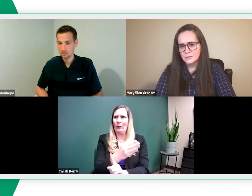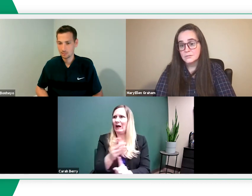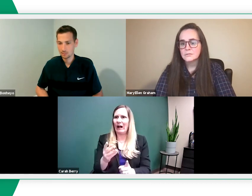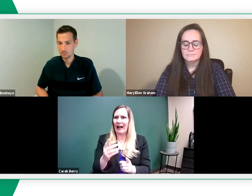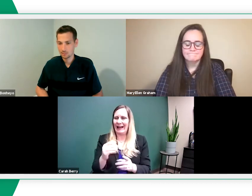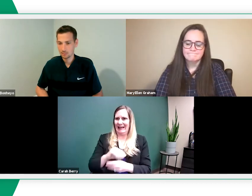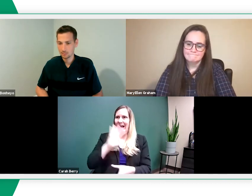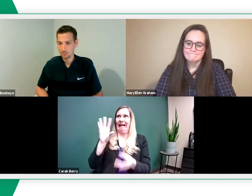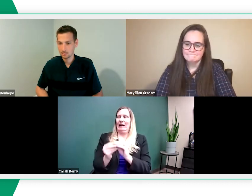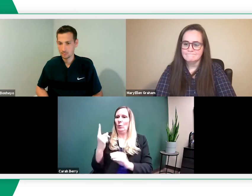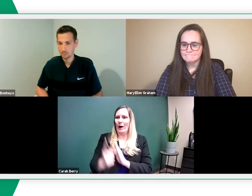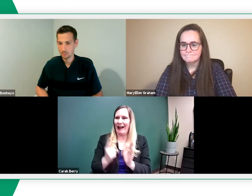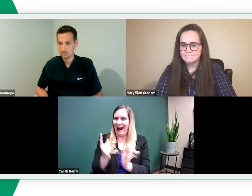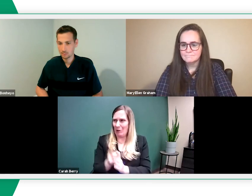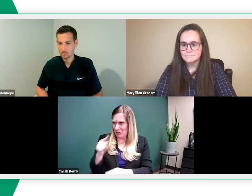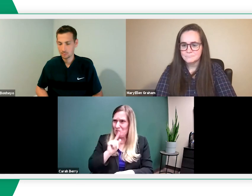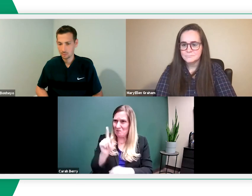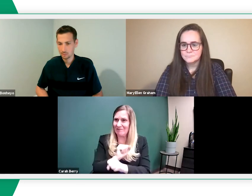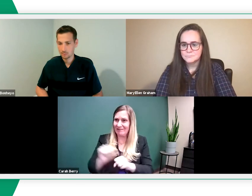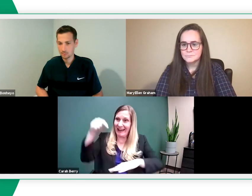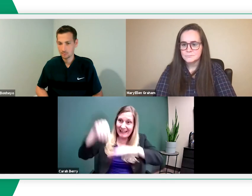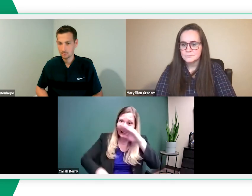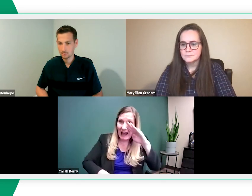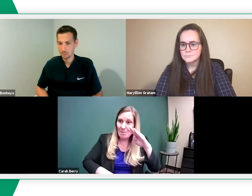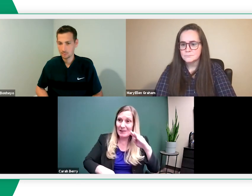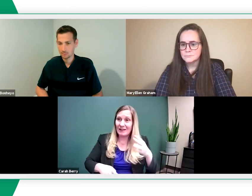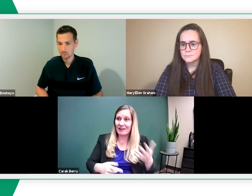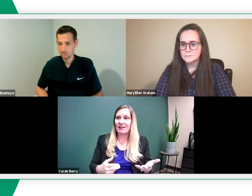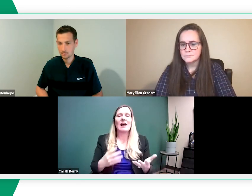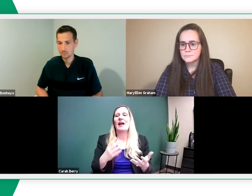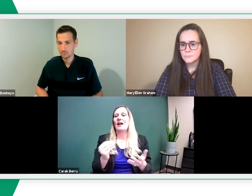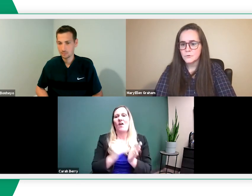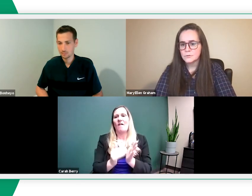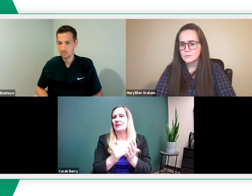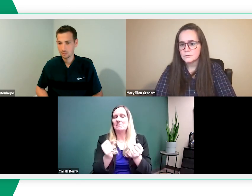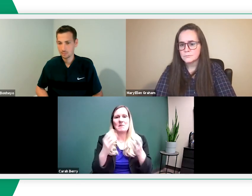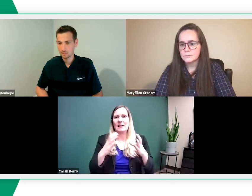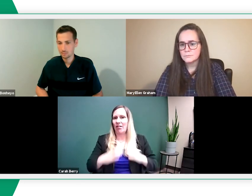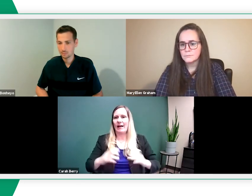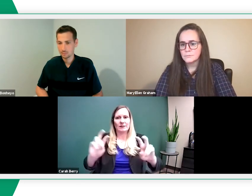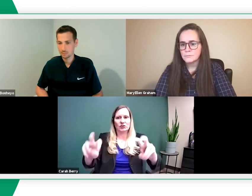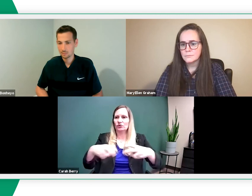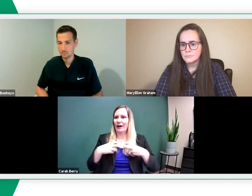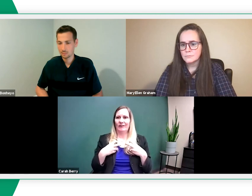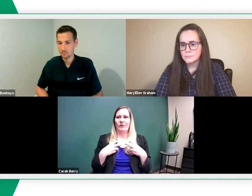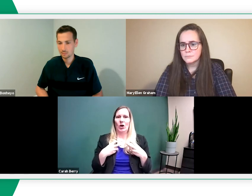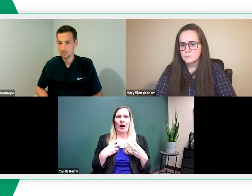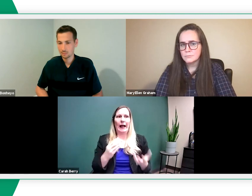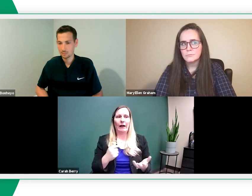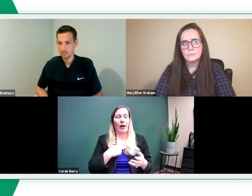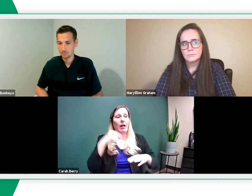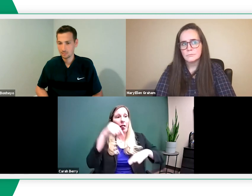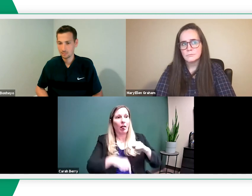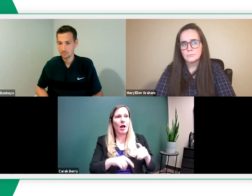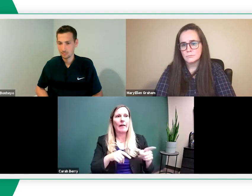but how do you go through this, that, and the other? How do you go through all that in an hour? I mean, are you able really to go in depth like that? So far too